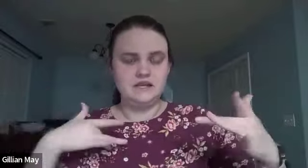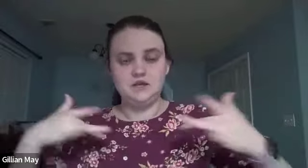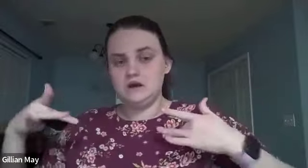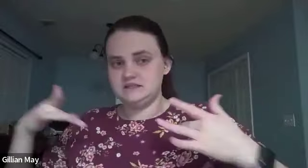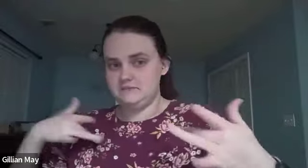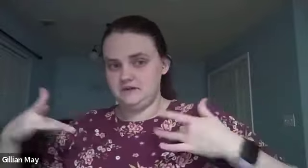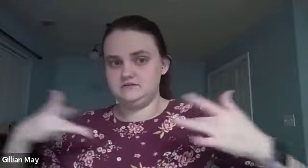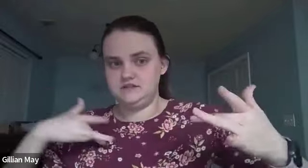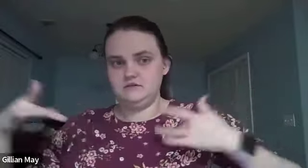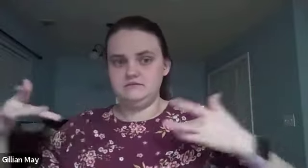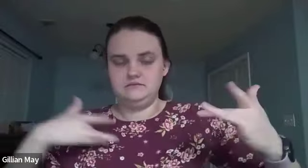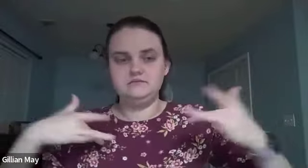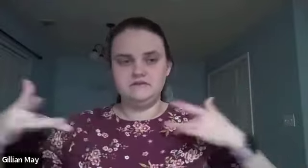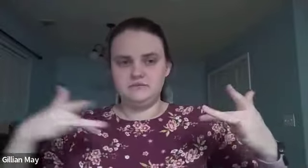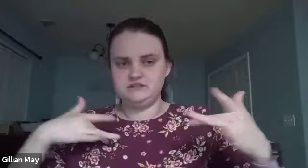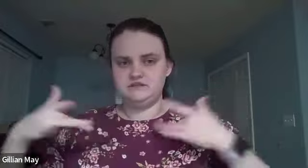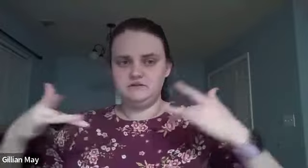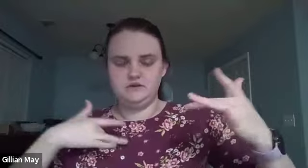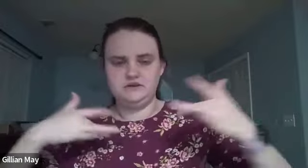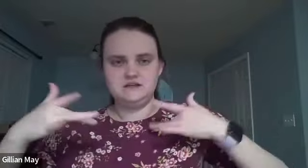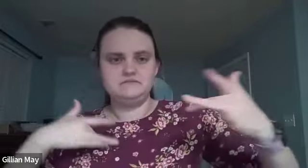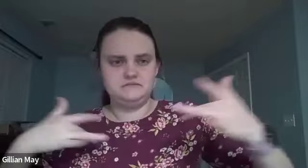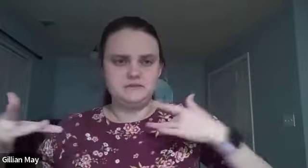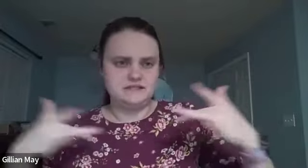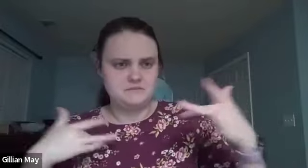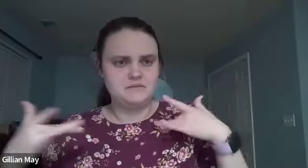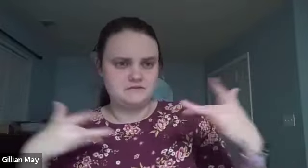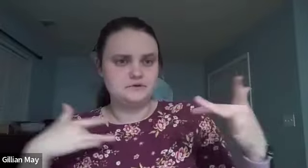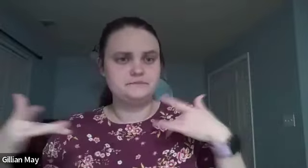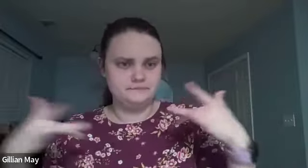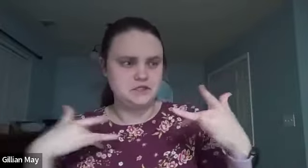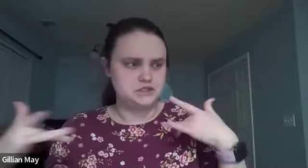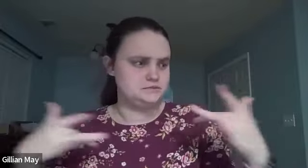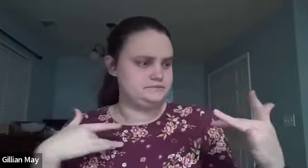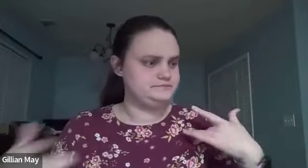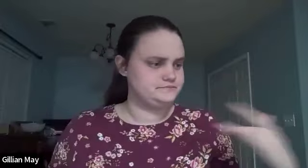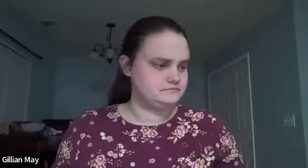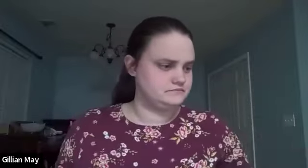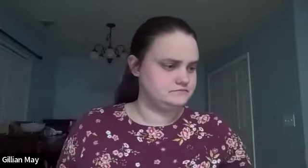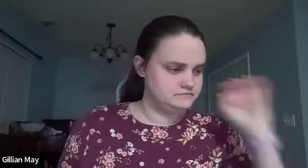And you are tapping. So if you couldn't tell, I'm like tapping back and forth. Concern.